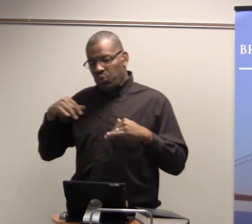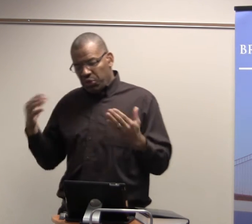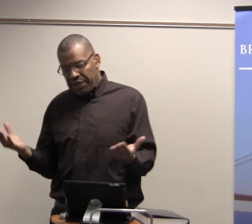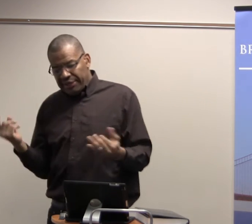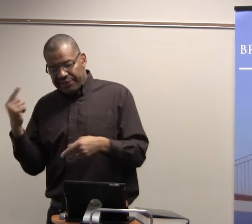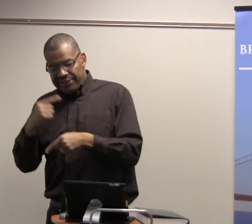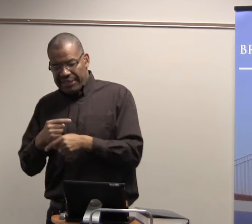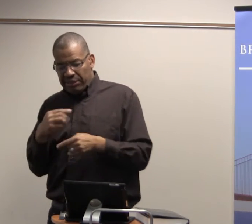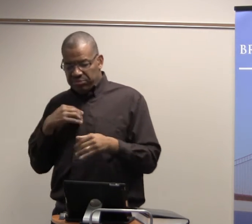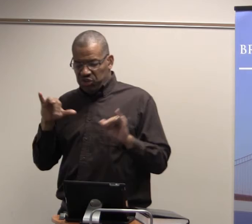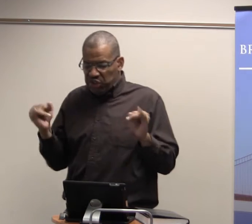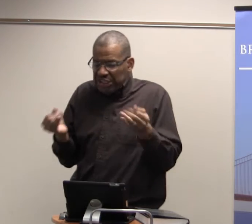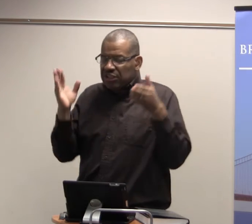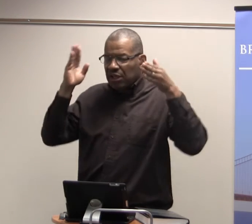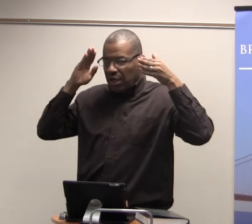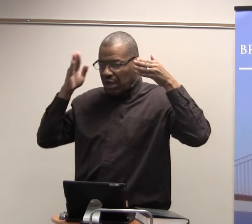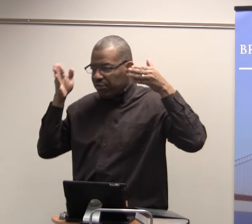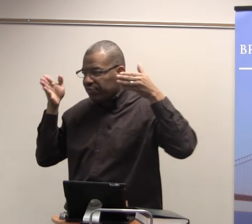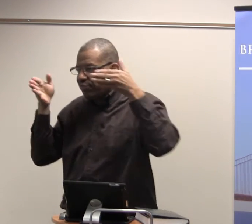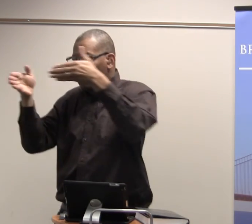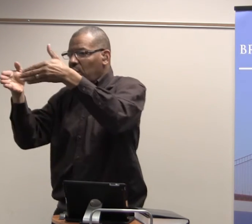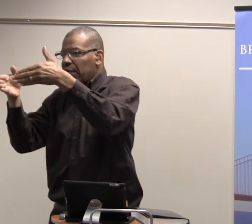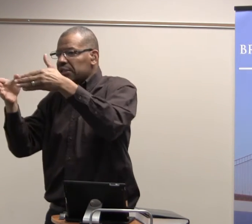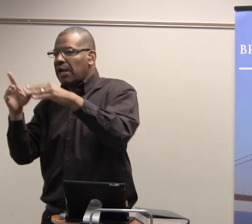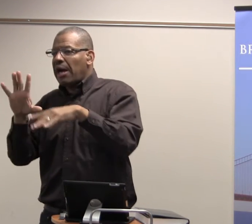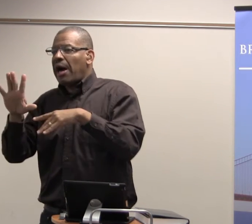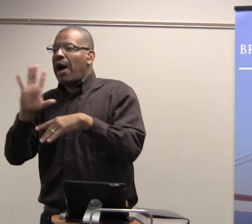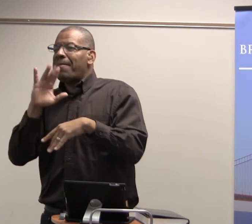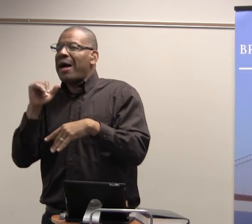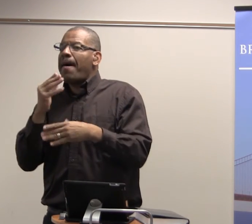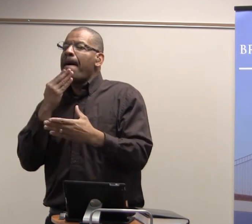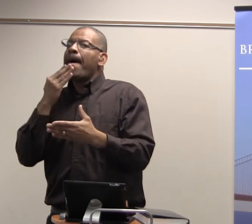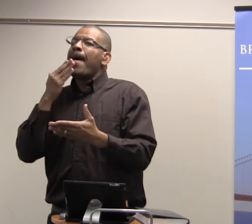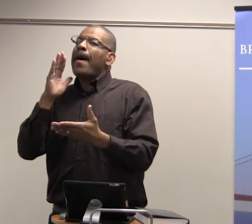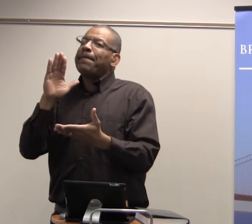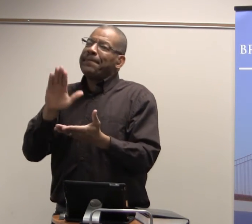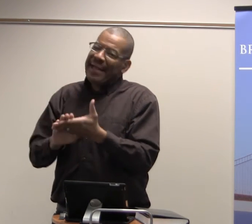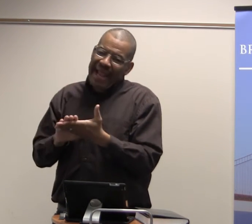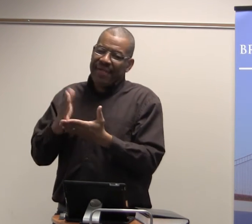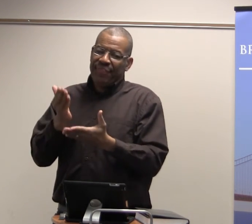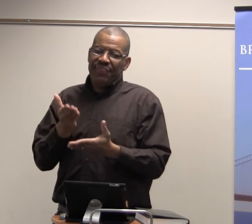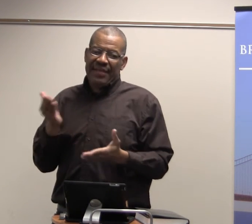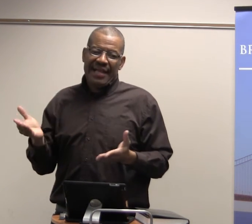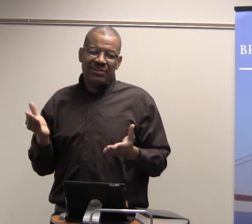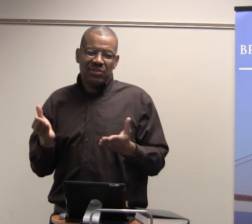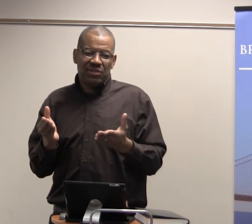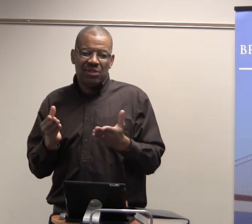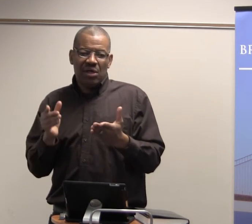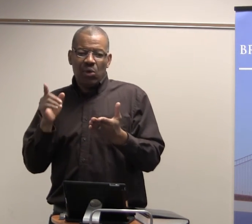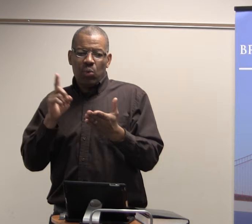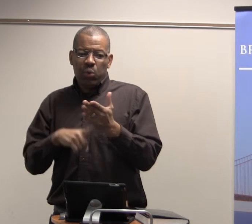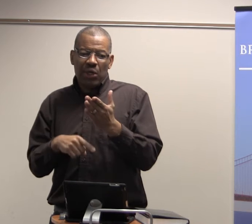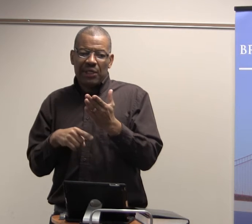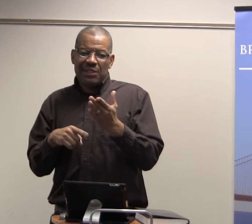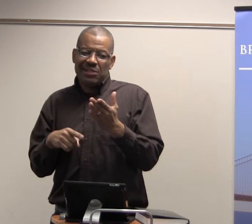We're here today just to focus about bad things. What